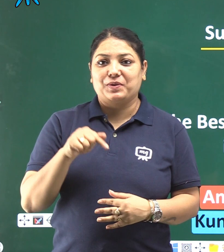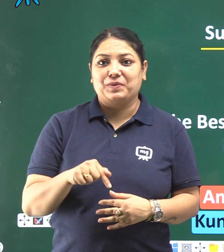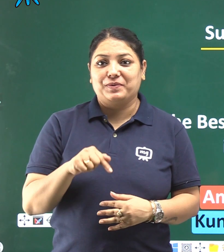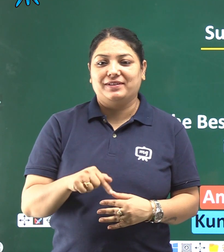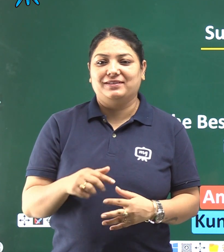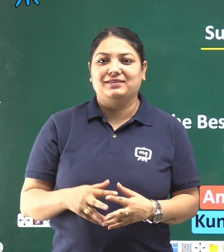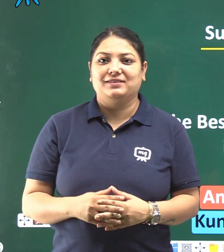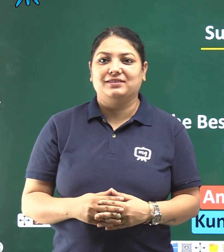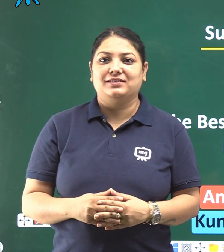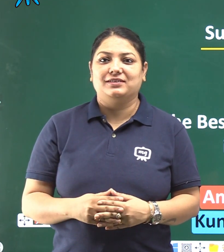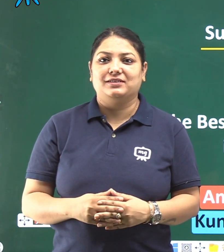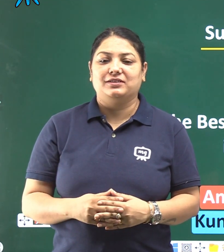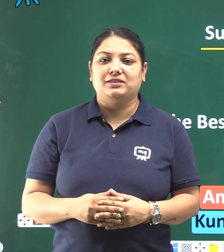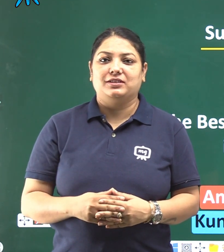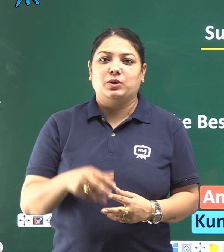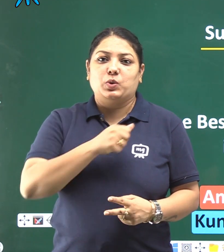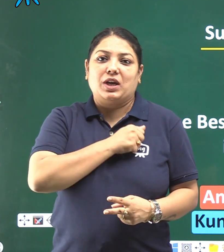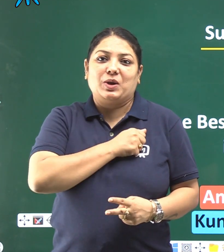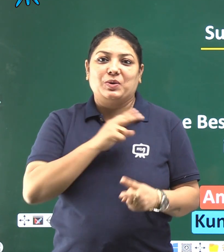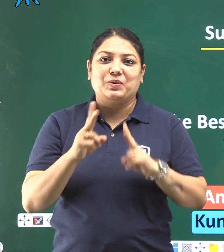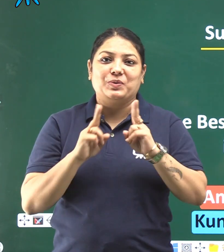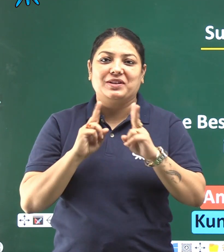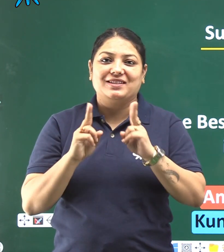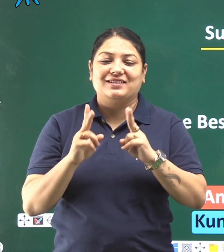Today, we are going to discuss